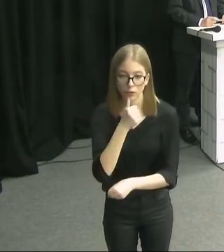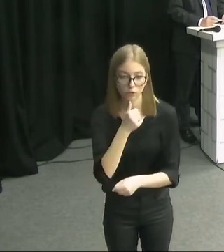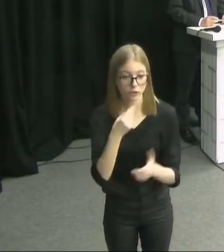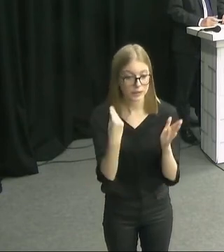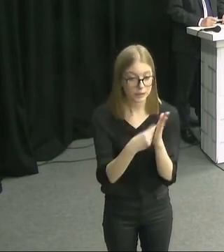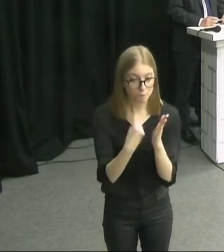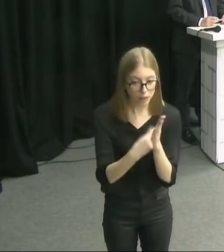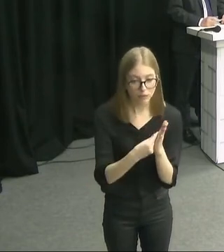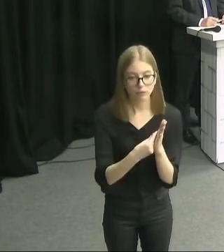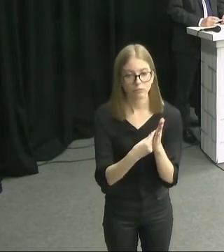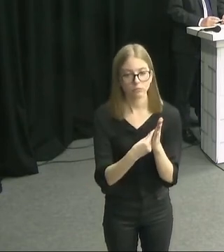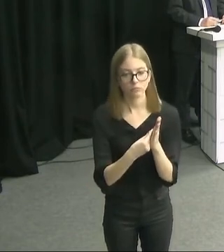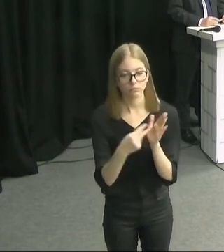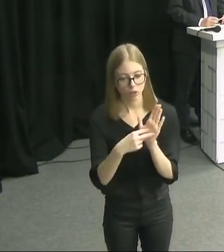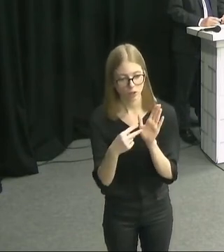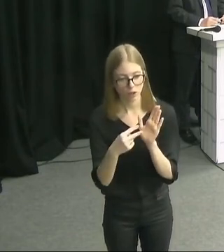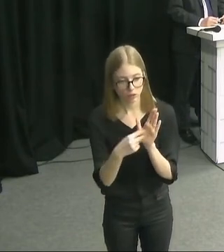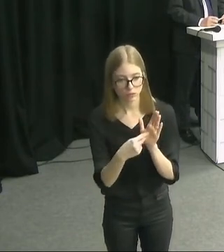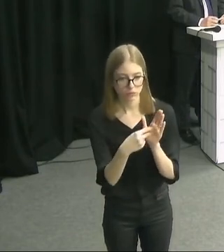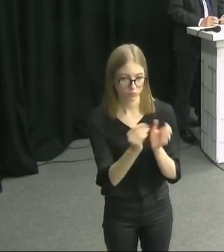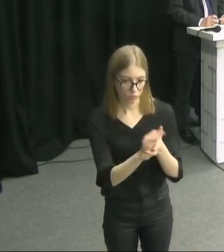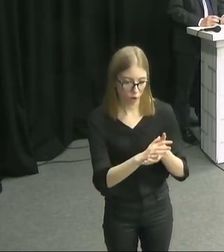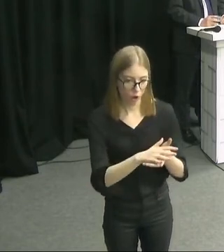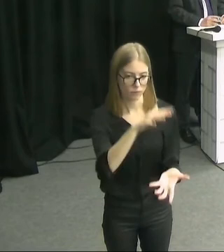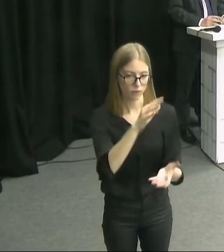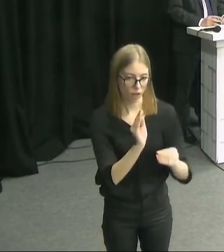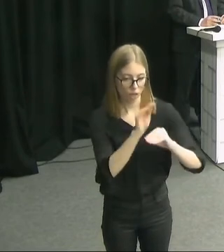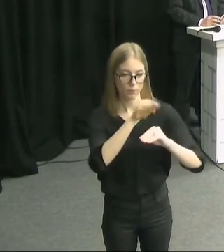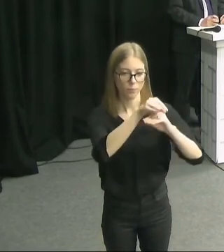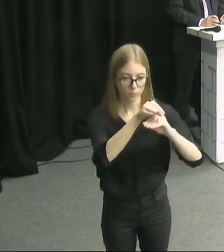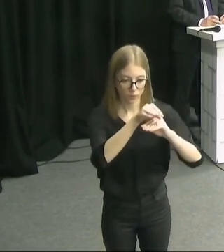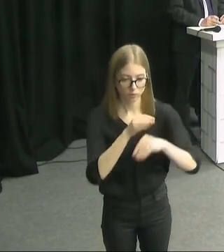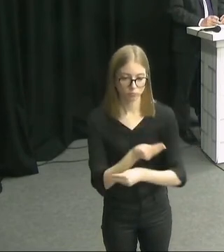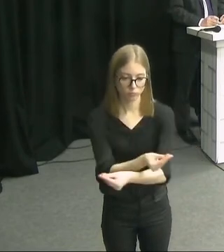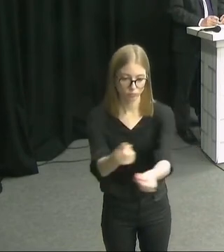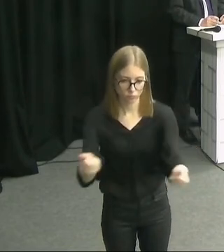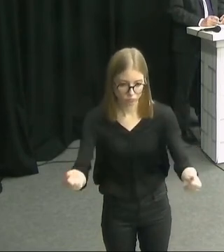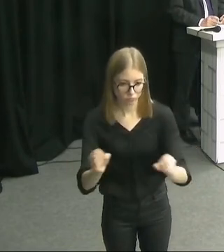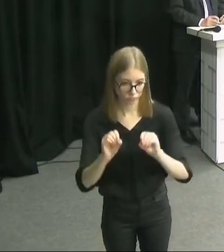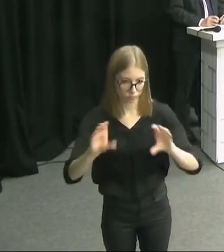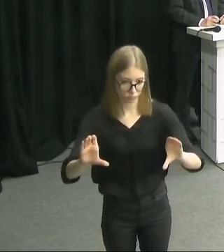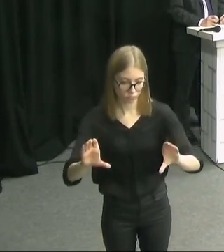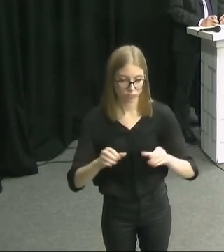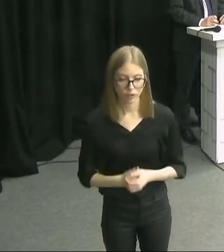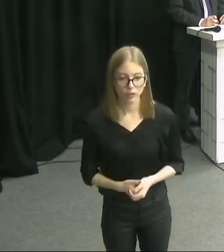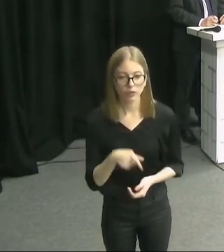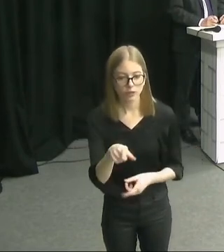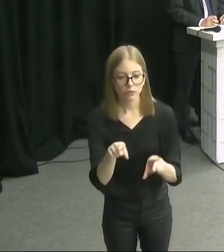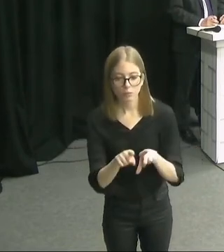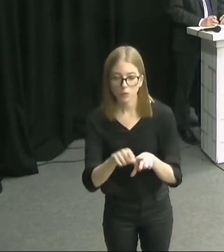different things. We already made a commitment to increase scholarships. Of